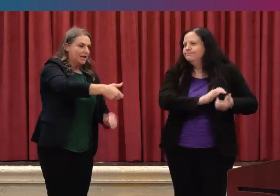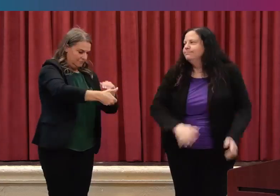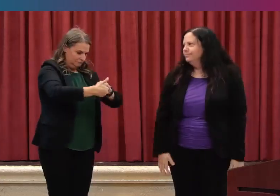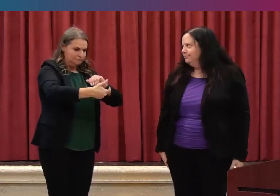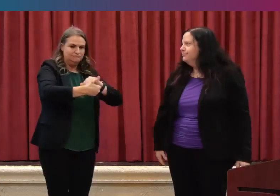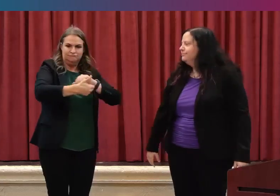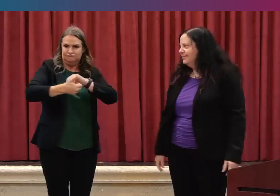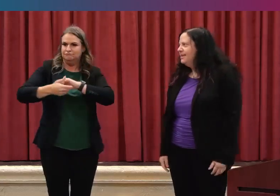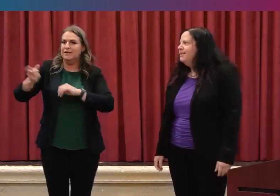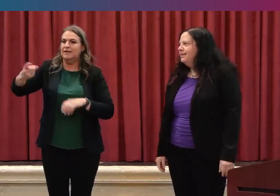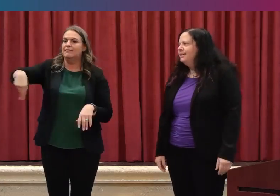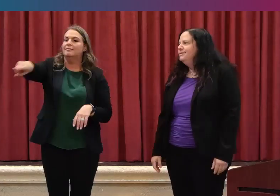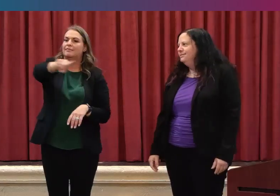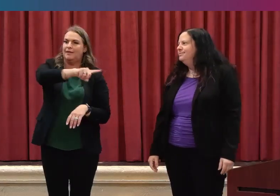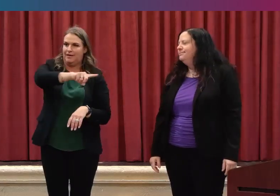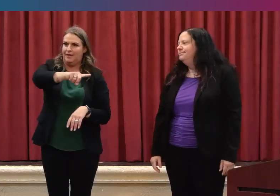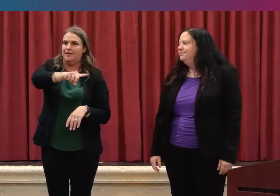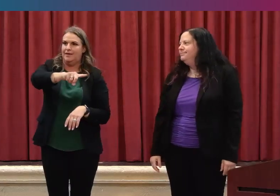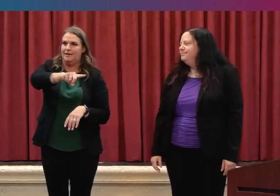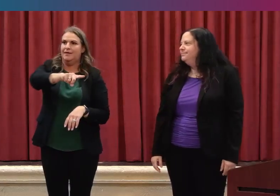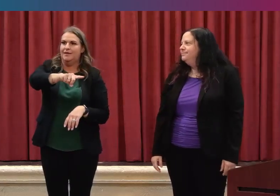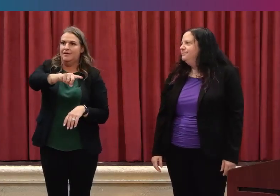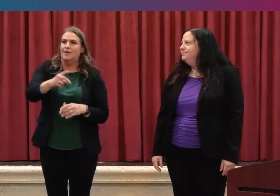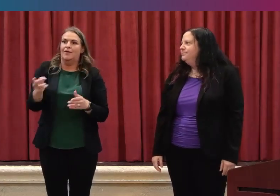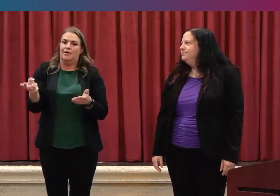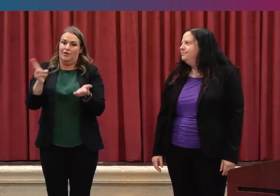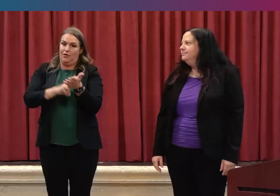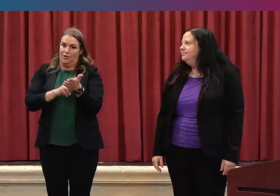area. Deborah's saying, yes, we partner with them.